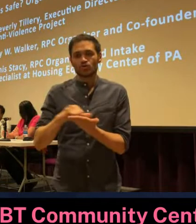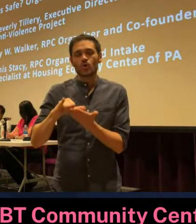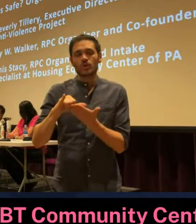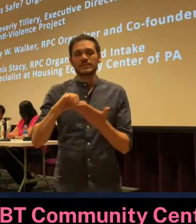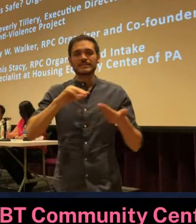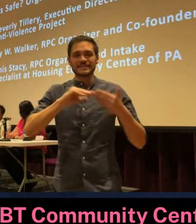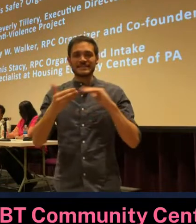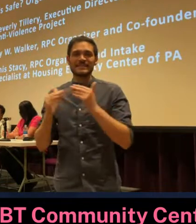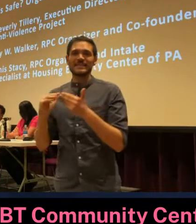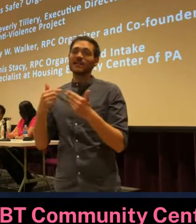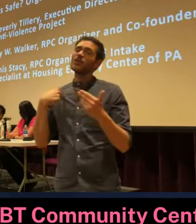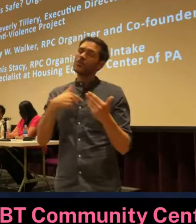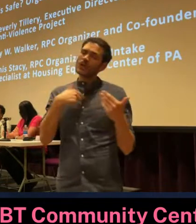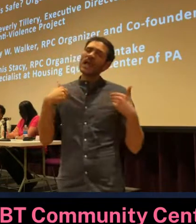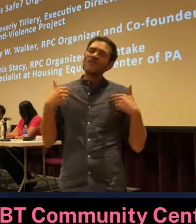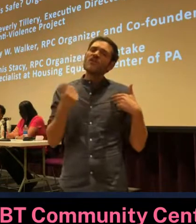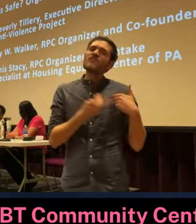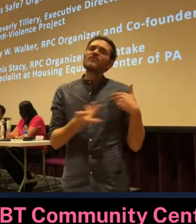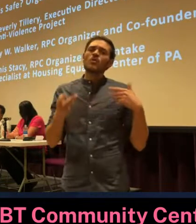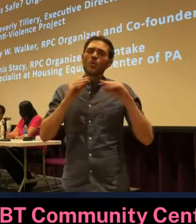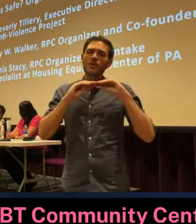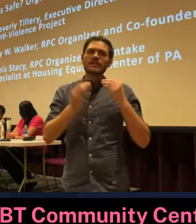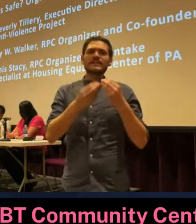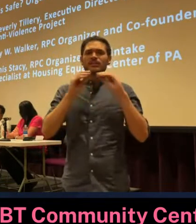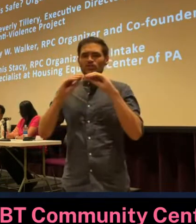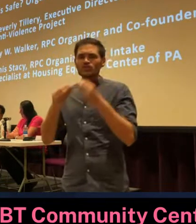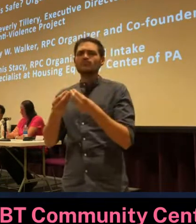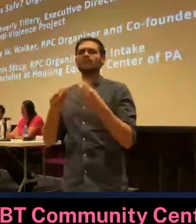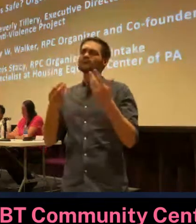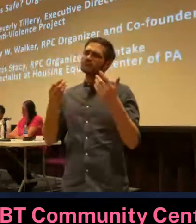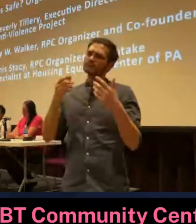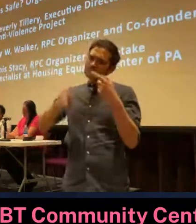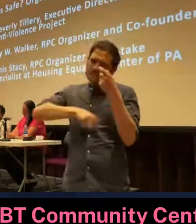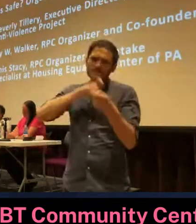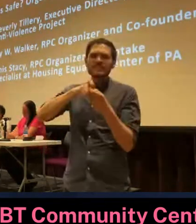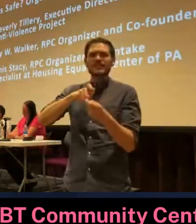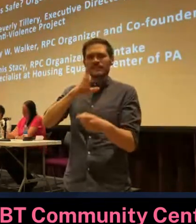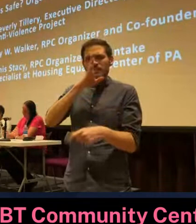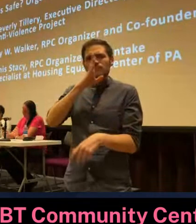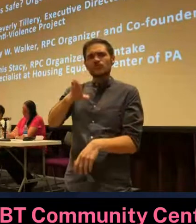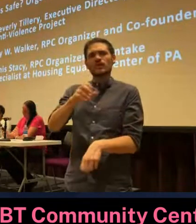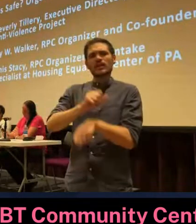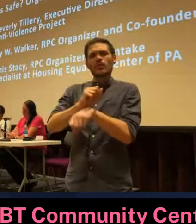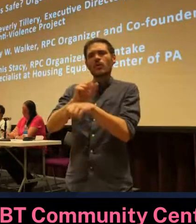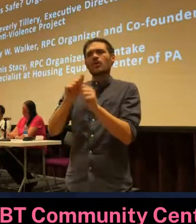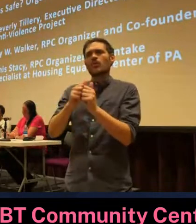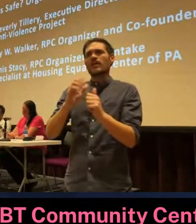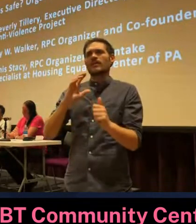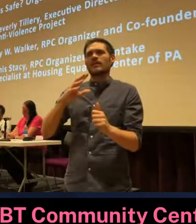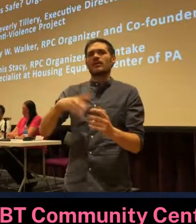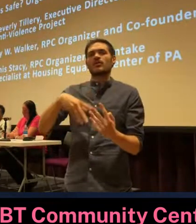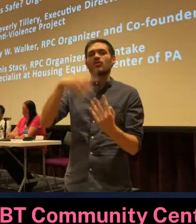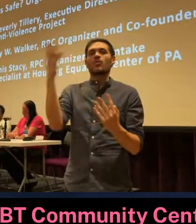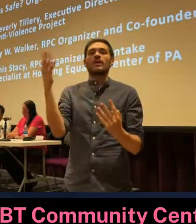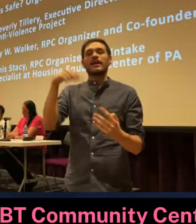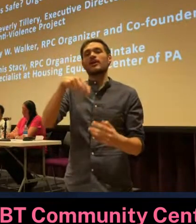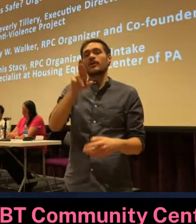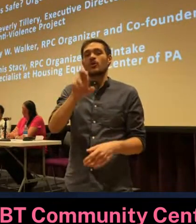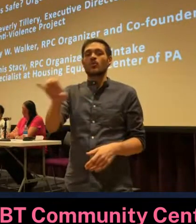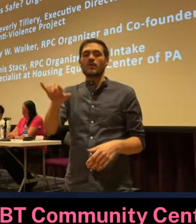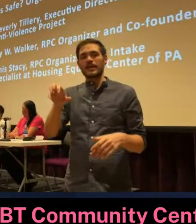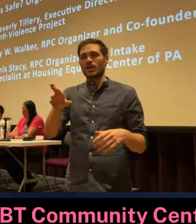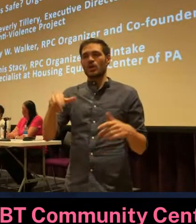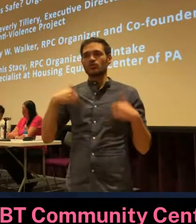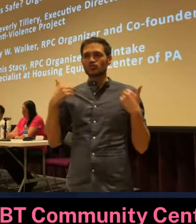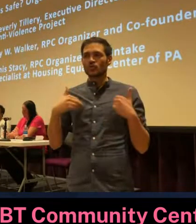few organizations that specifically work for youth. So you should know those organizations, they should know their